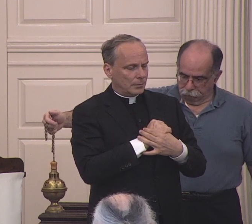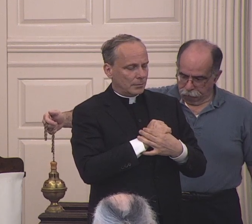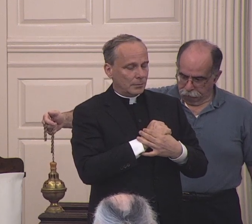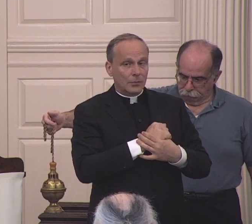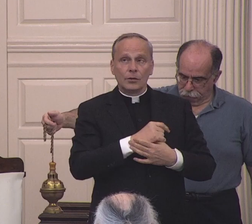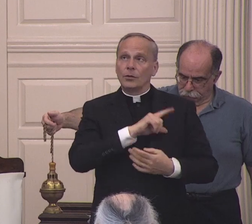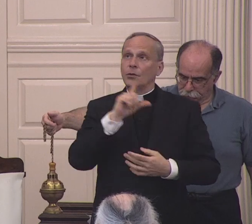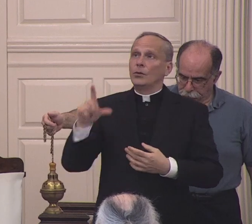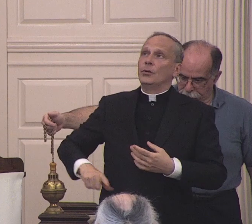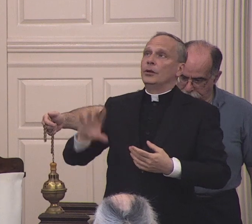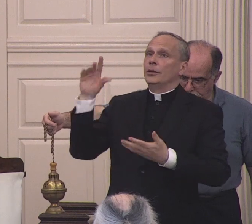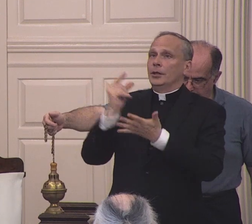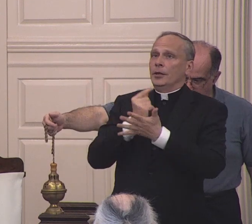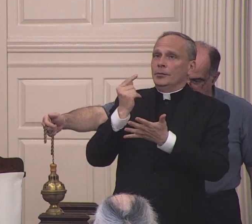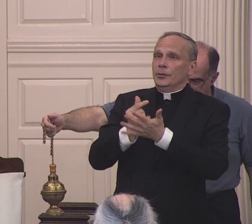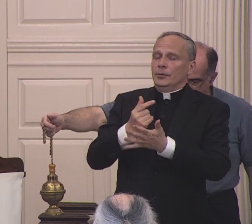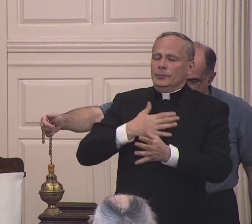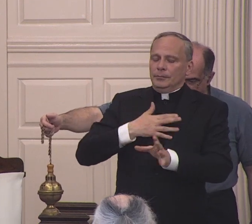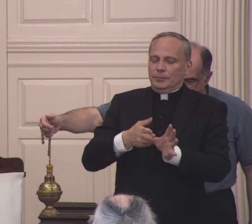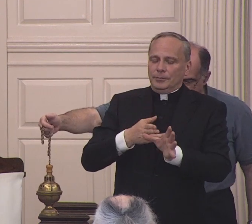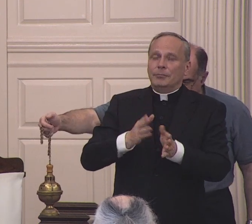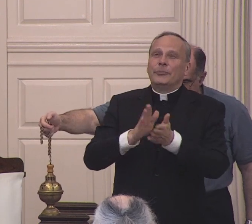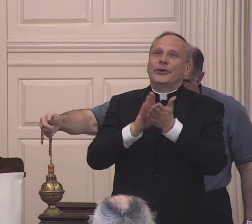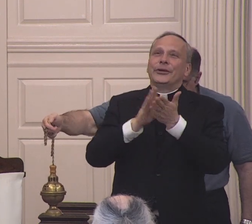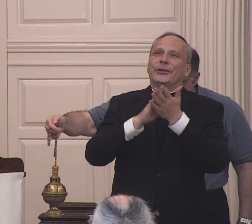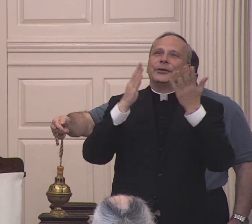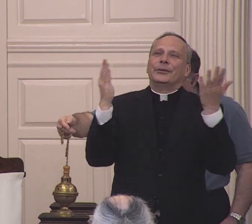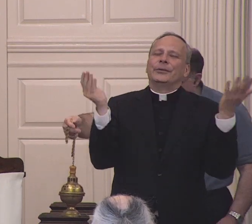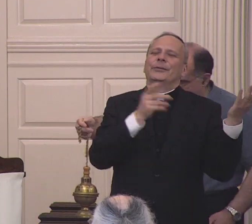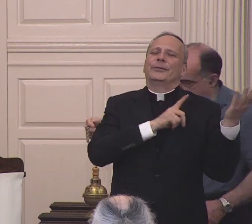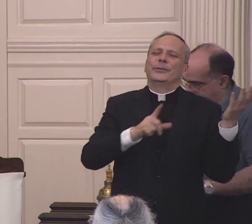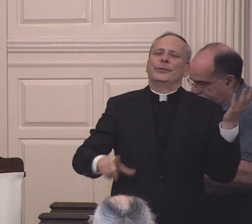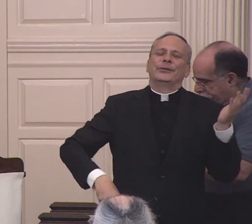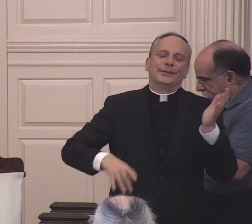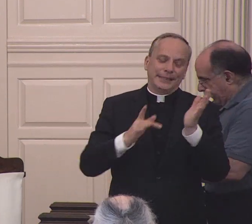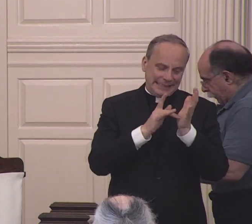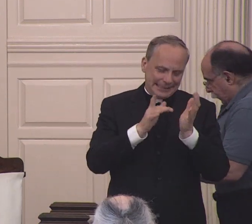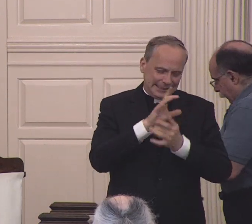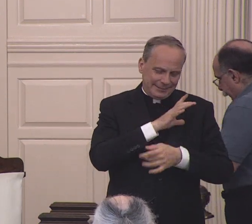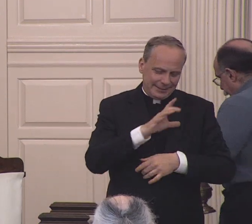The Gospel of the Lord. Praise to you, Lord Jesus Christ.